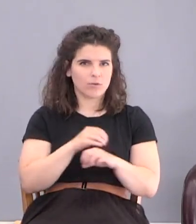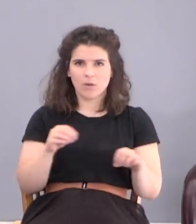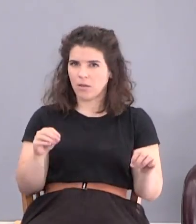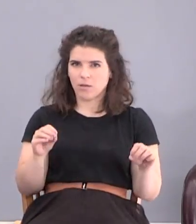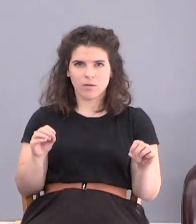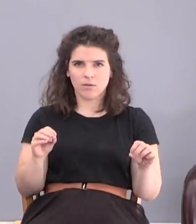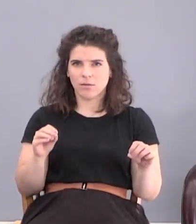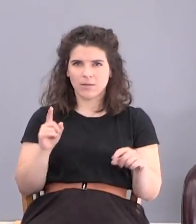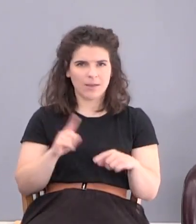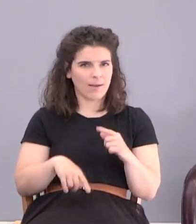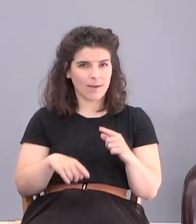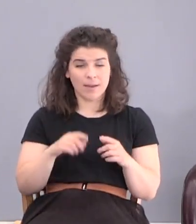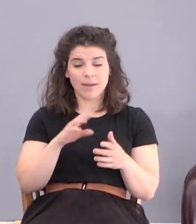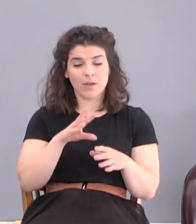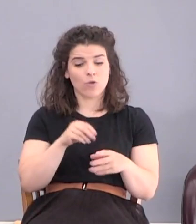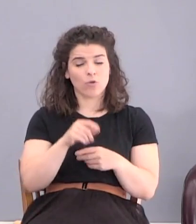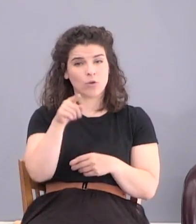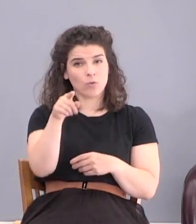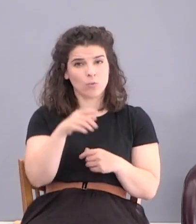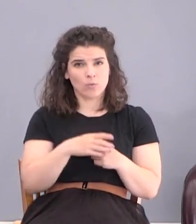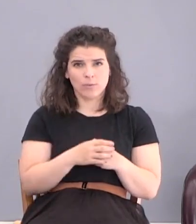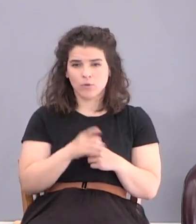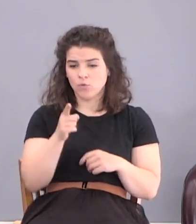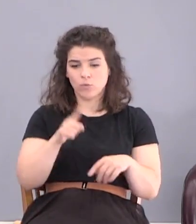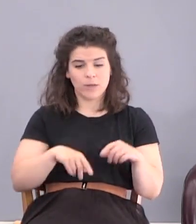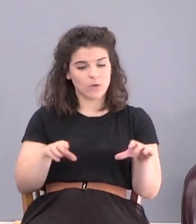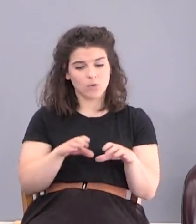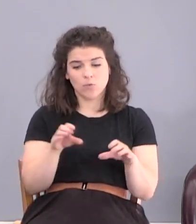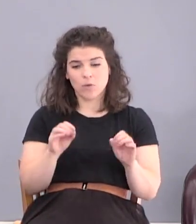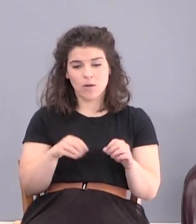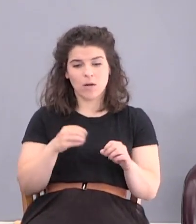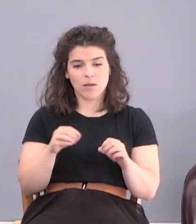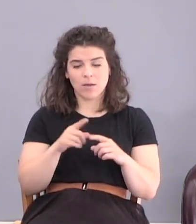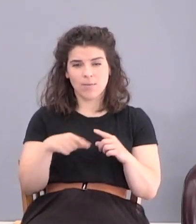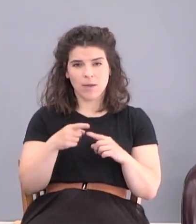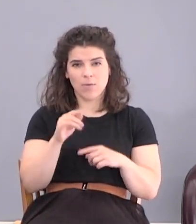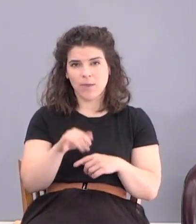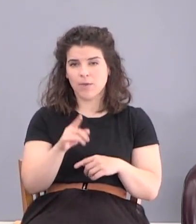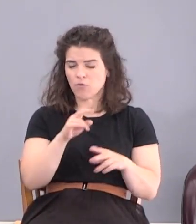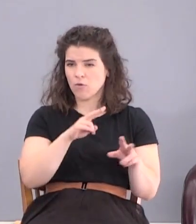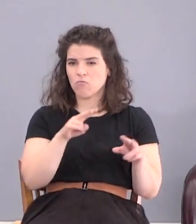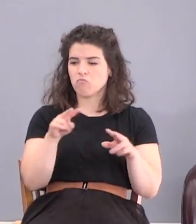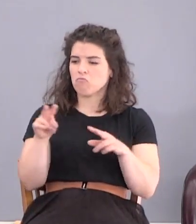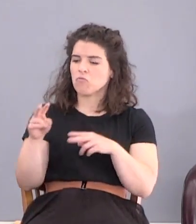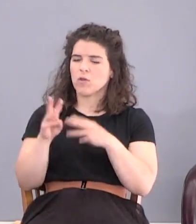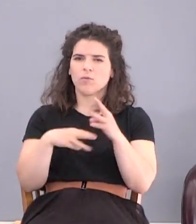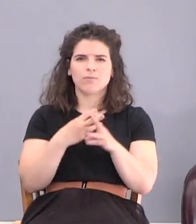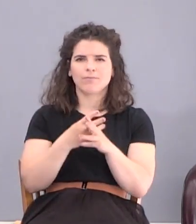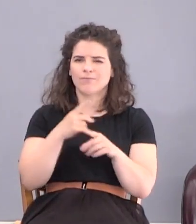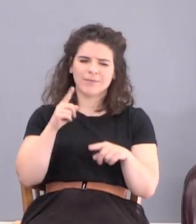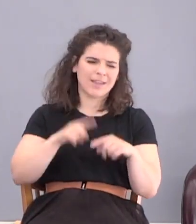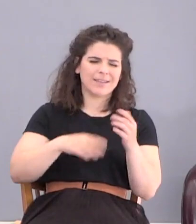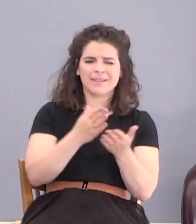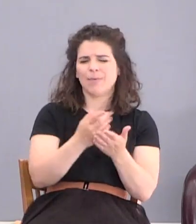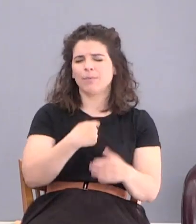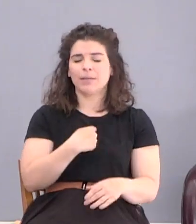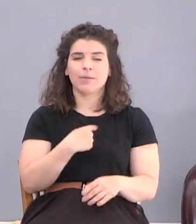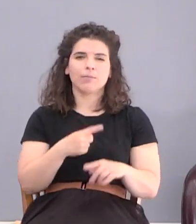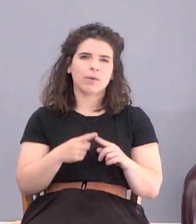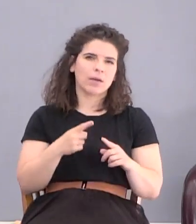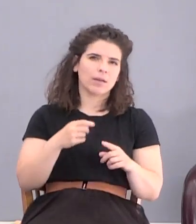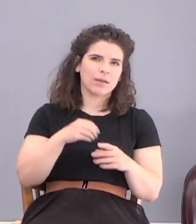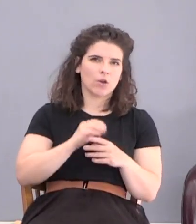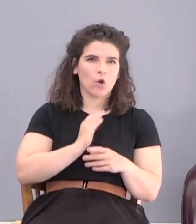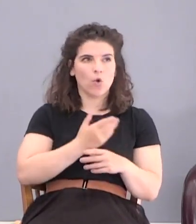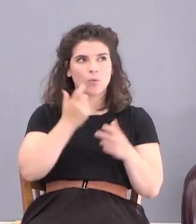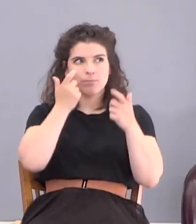nothing, including you. You can't do anything about it. You know, you can look around the world and be like, yeah, nothing can stop me. But don't we get in our own